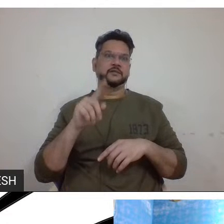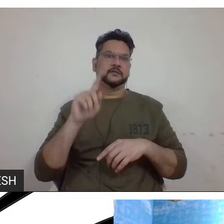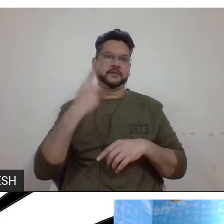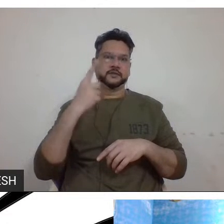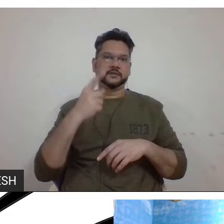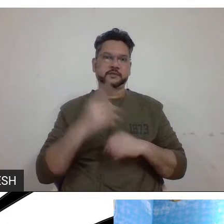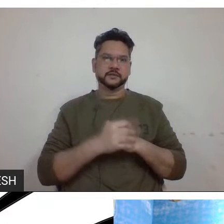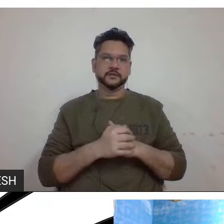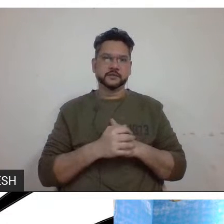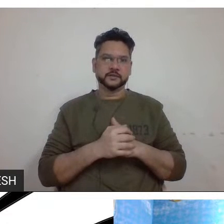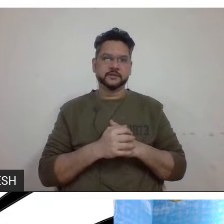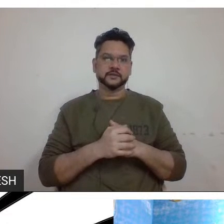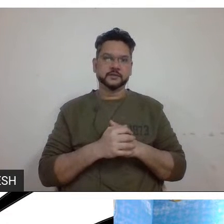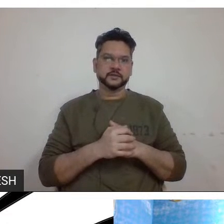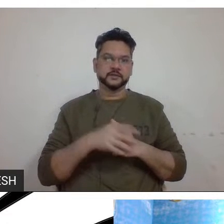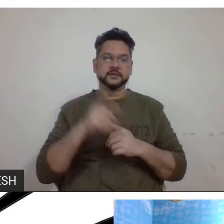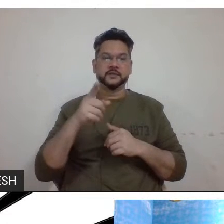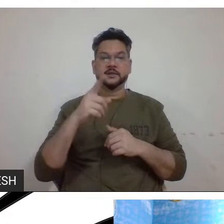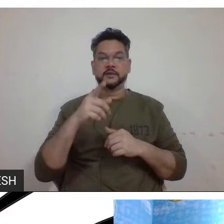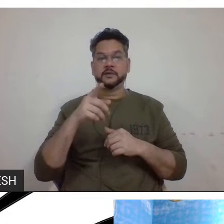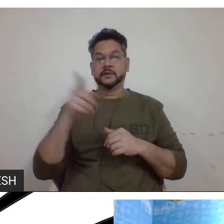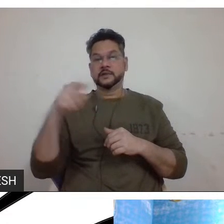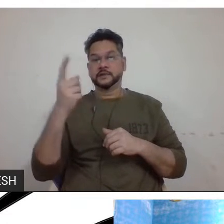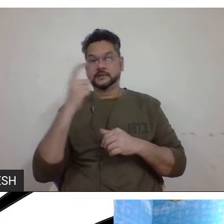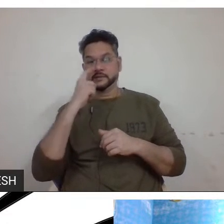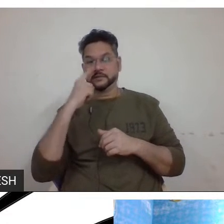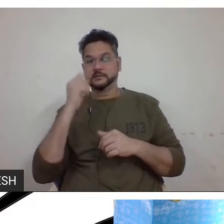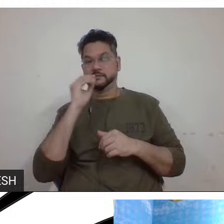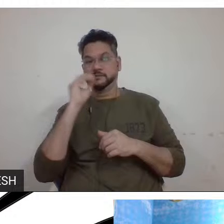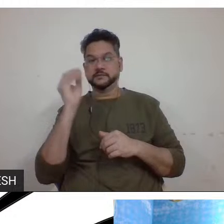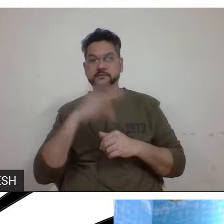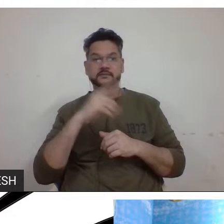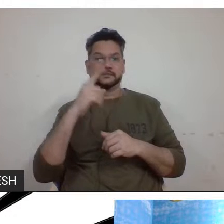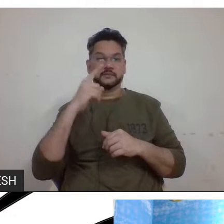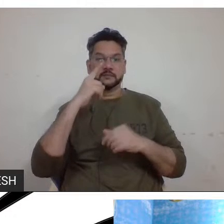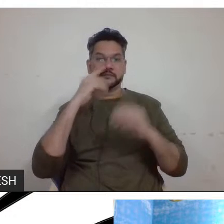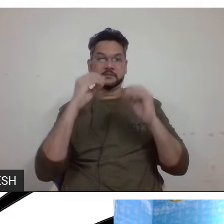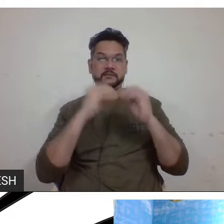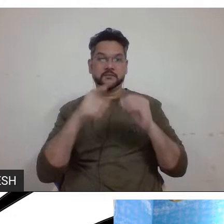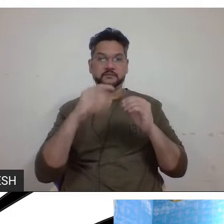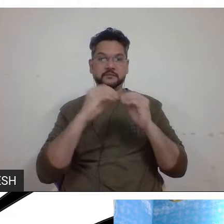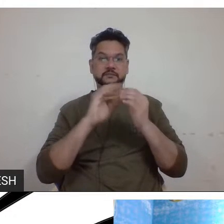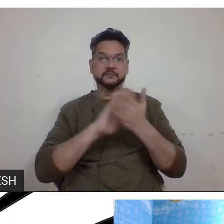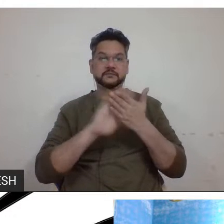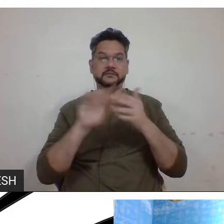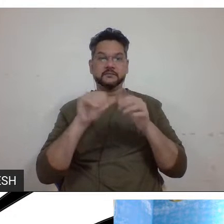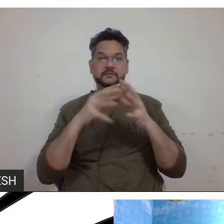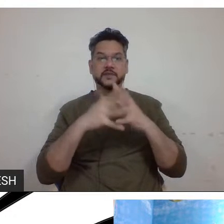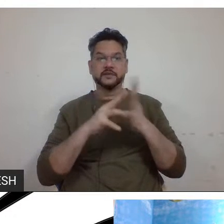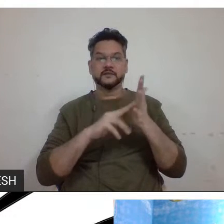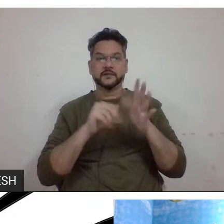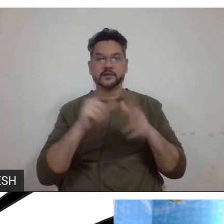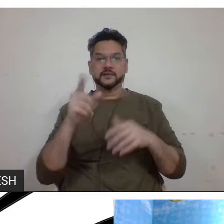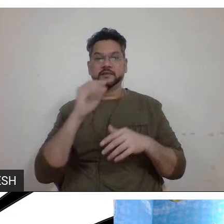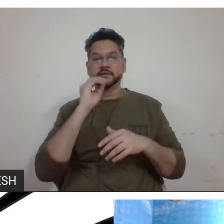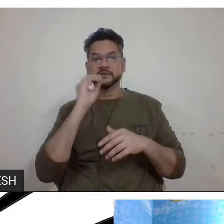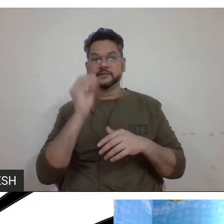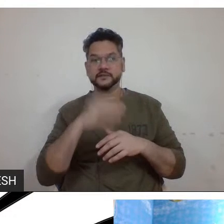Bhavna ma'am. Hello, Bhavna ma'am. Yes,